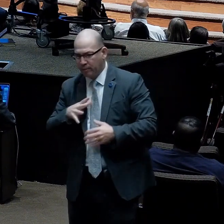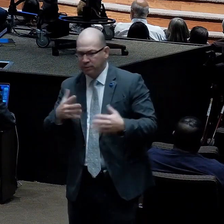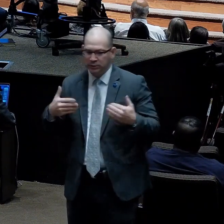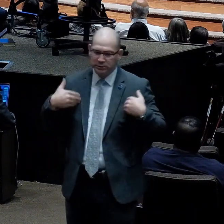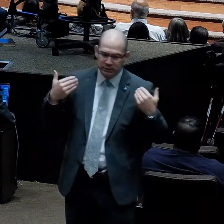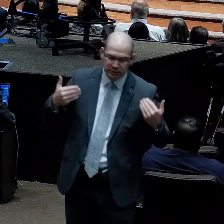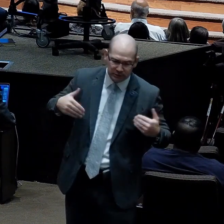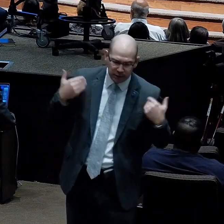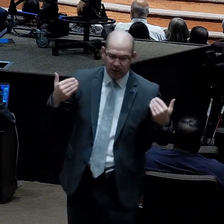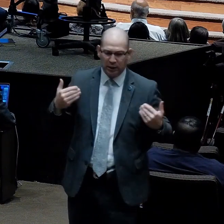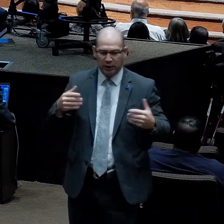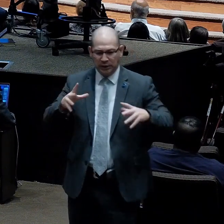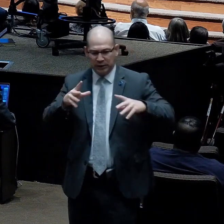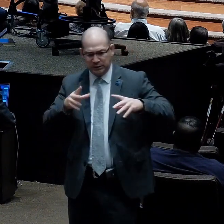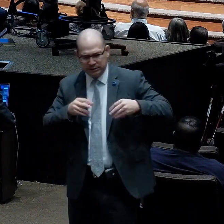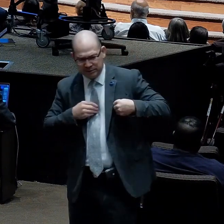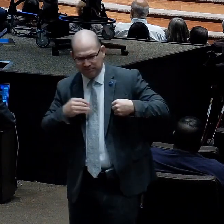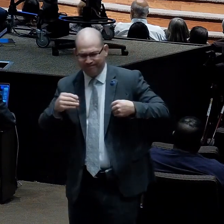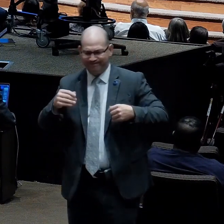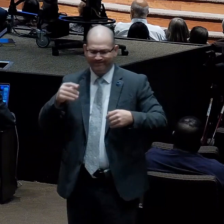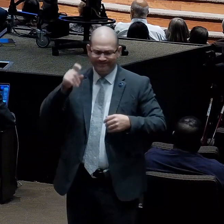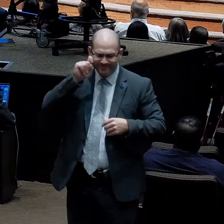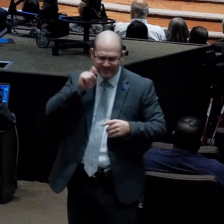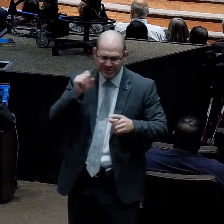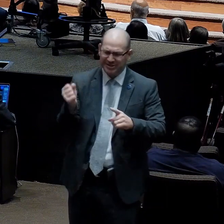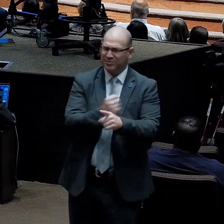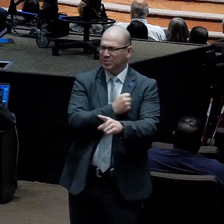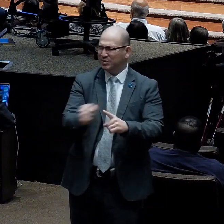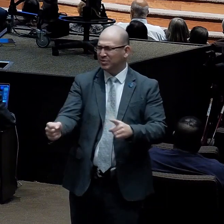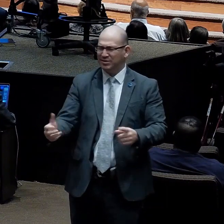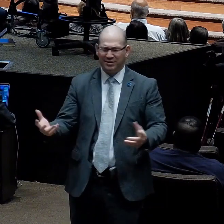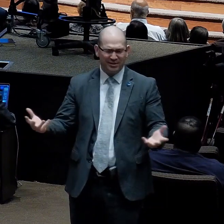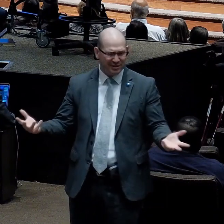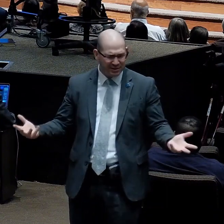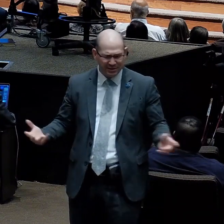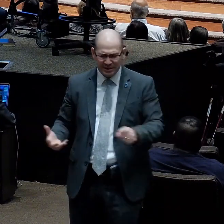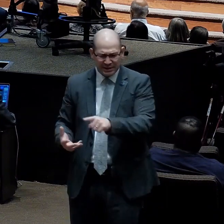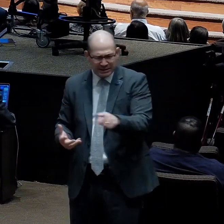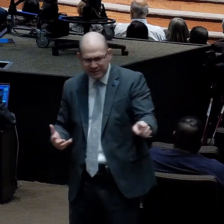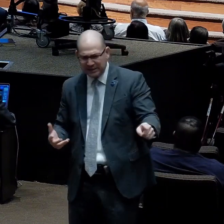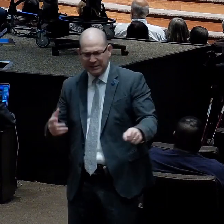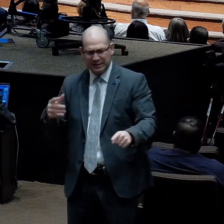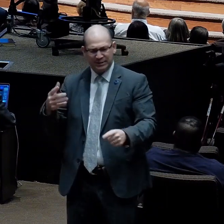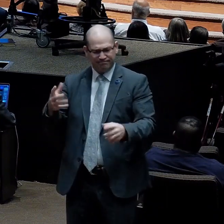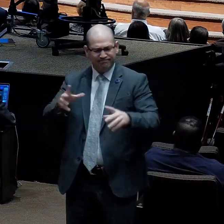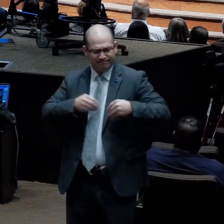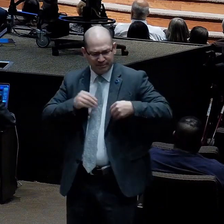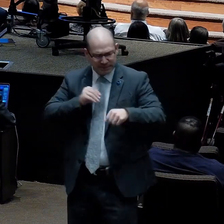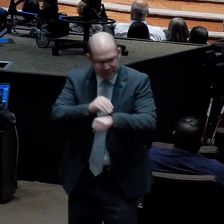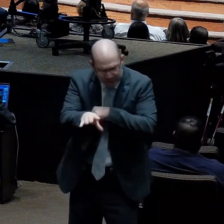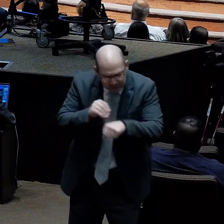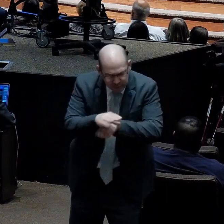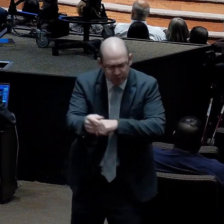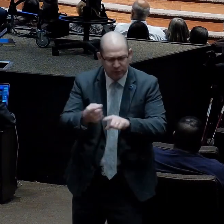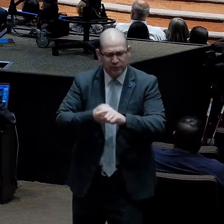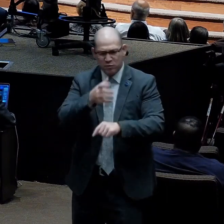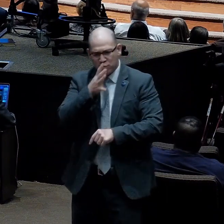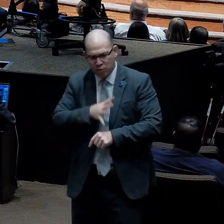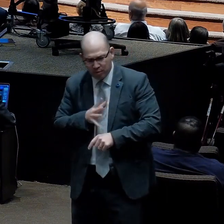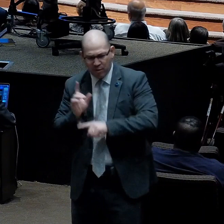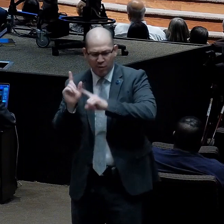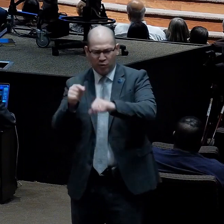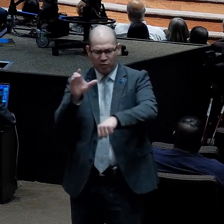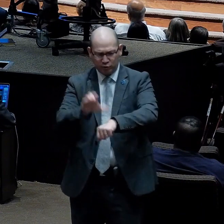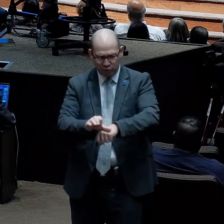abused. And they come, and they have counsel from a lady in the church, and they get into a class, or they get into